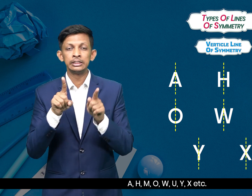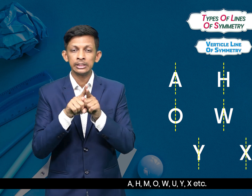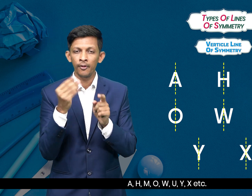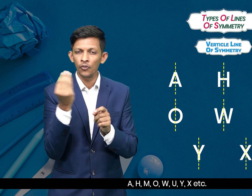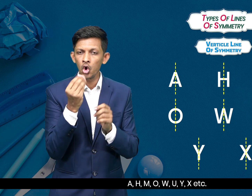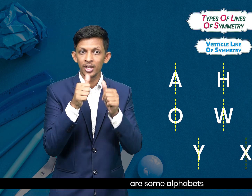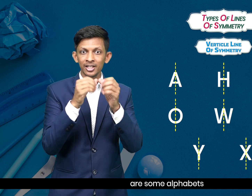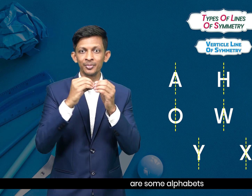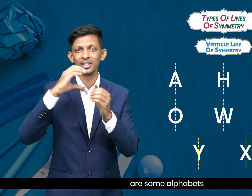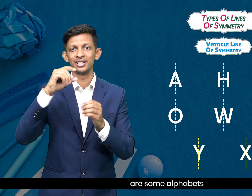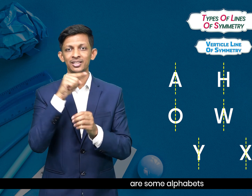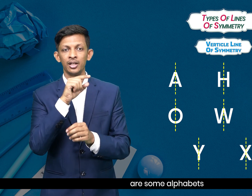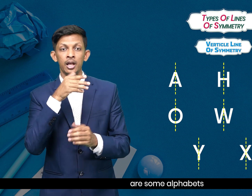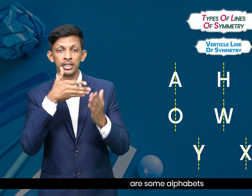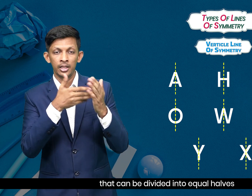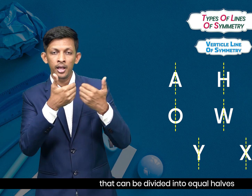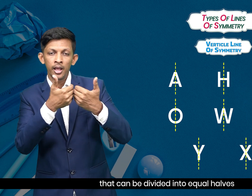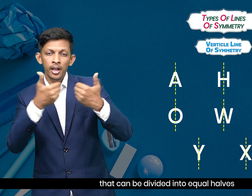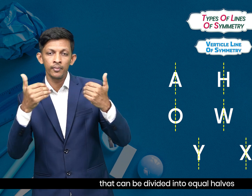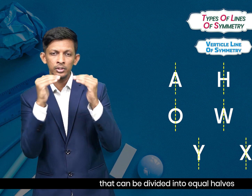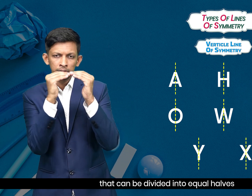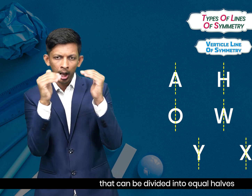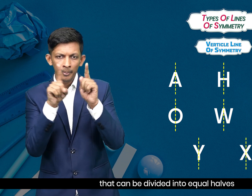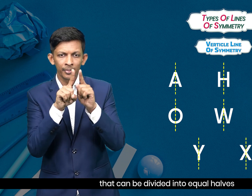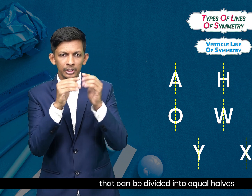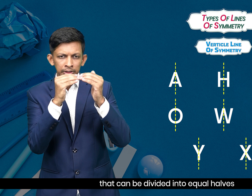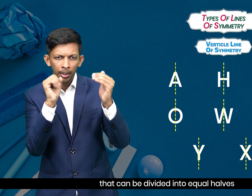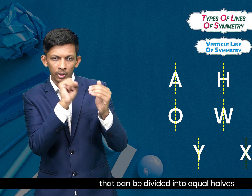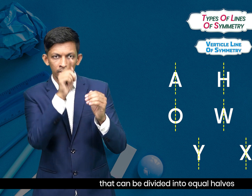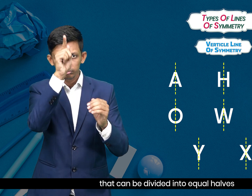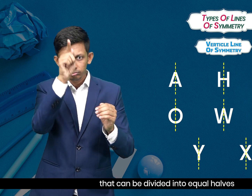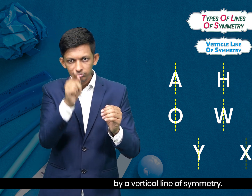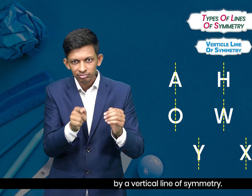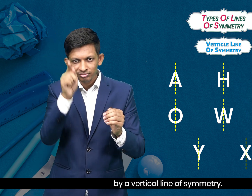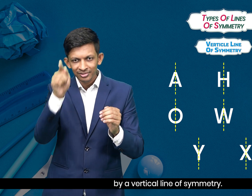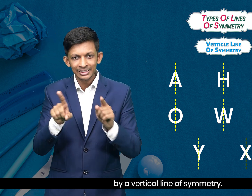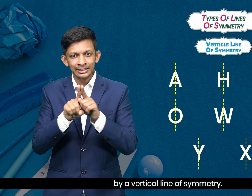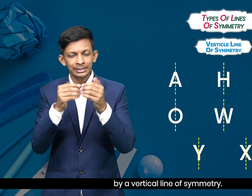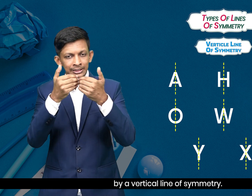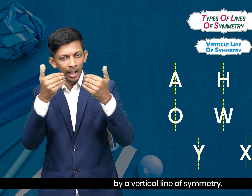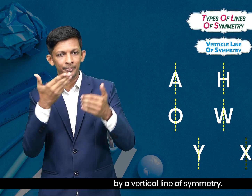etc. are some alphabets that can be divided into equal halves by a vertical line of symmetry.